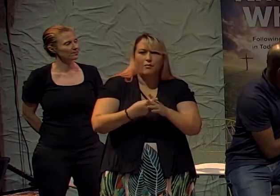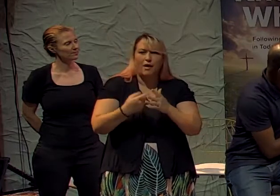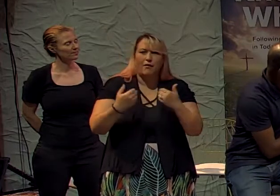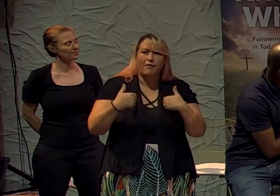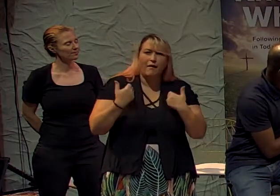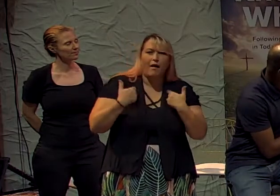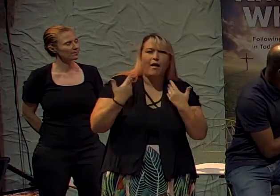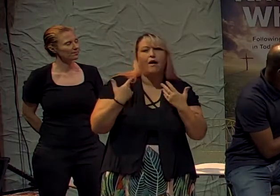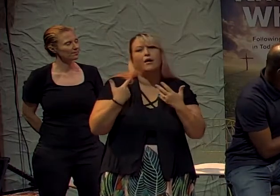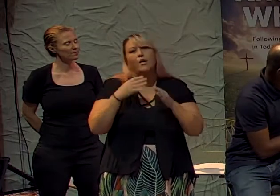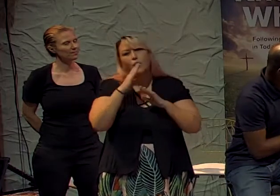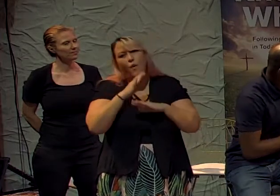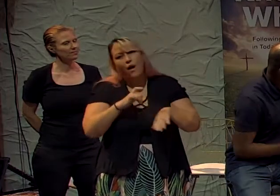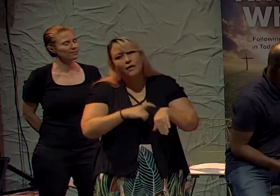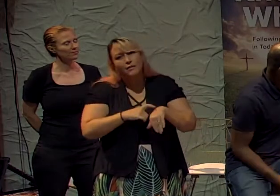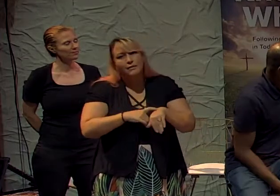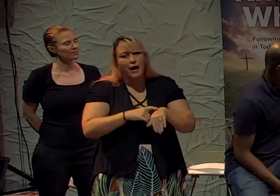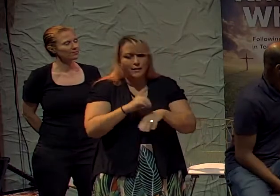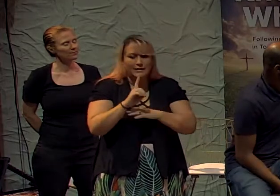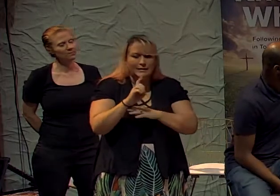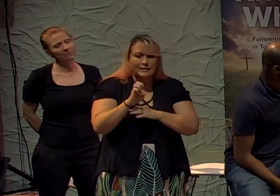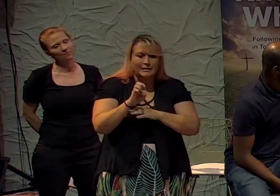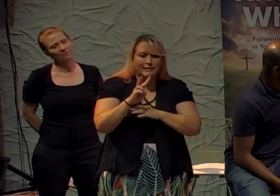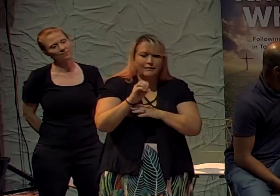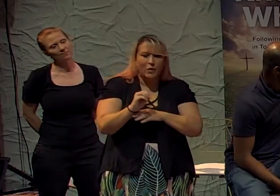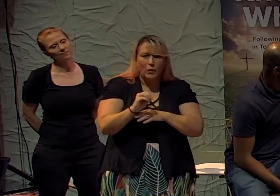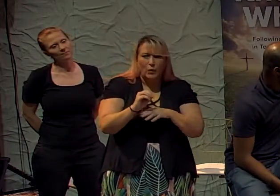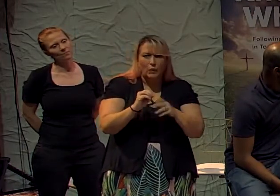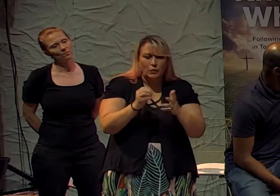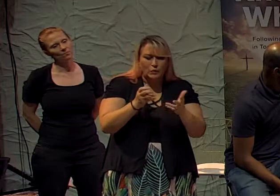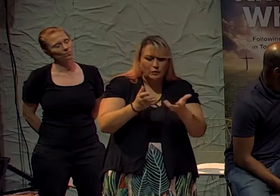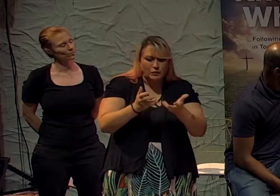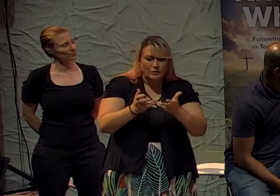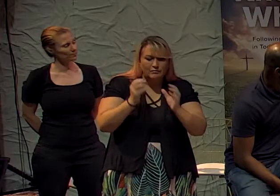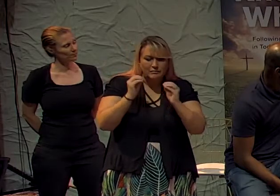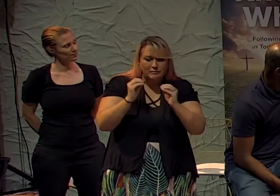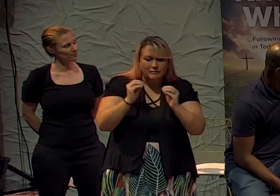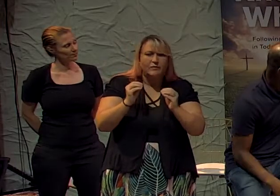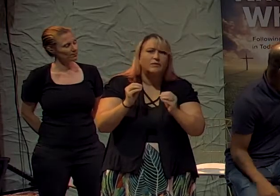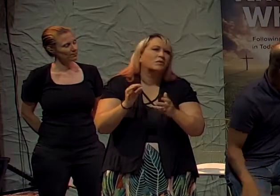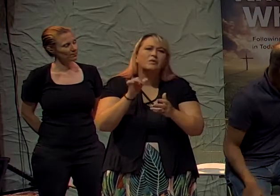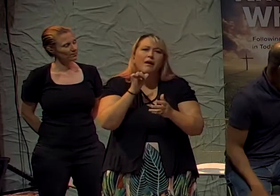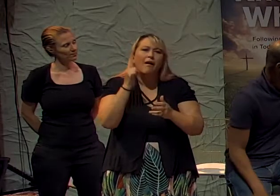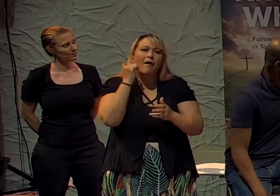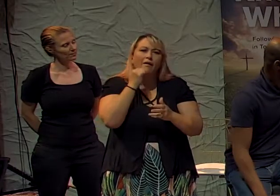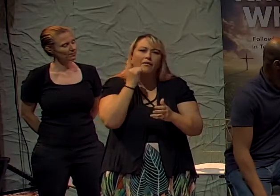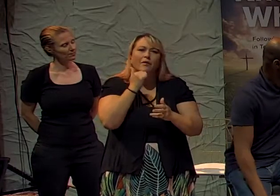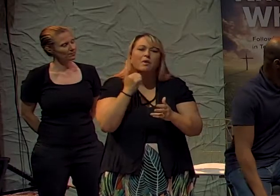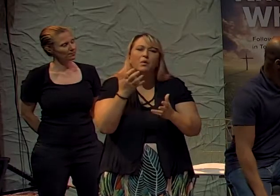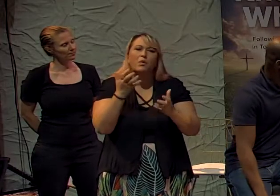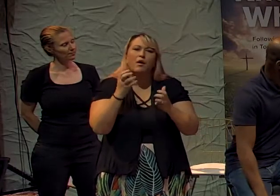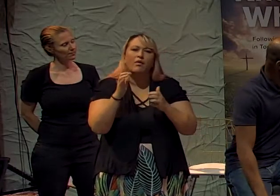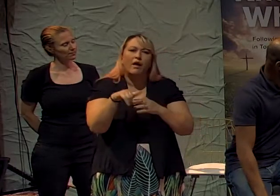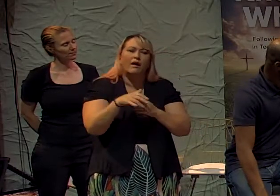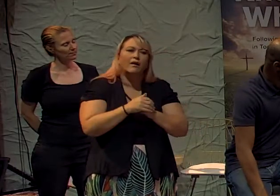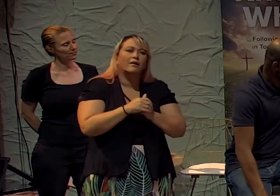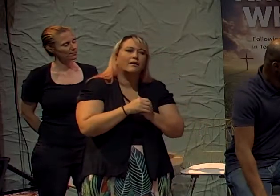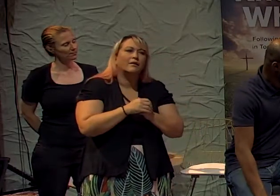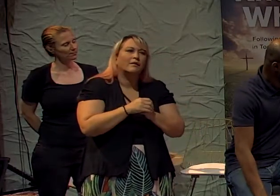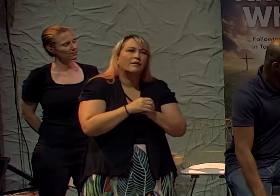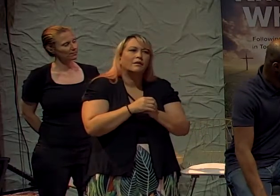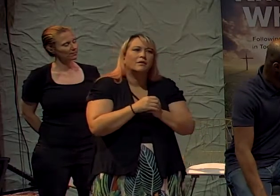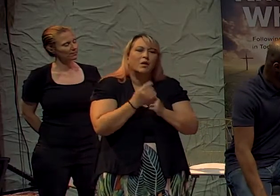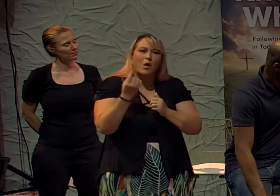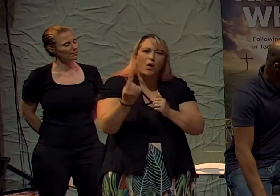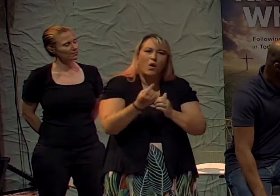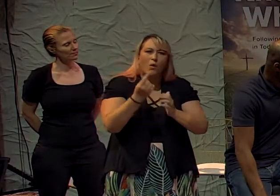quiet times, have the little devos, what we called them. Yes, you don't get them every day, and you want that, but we definitely always